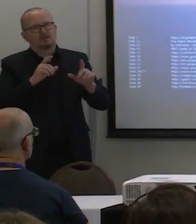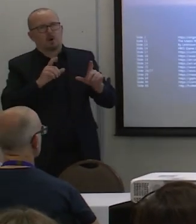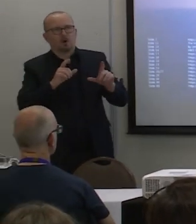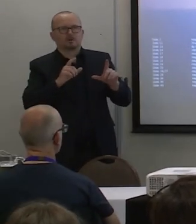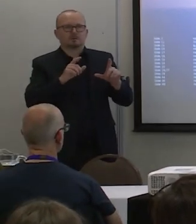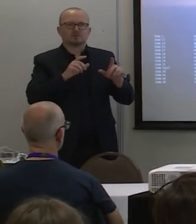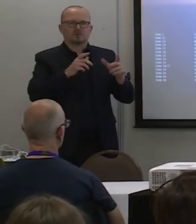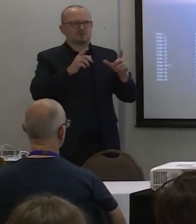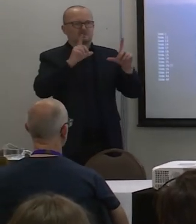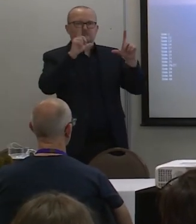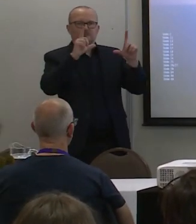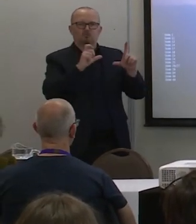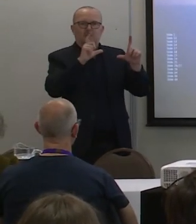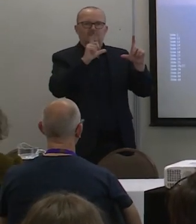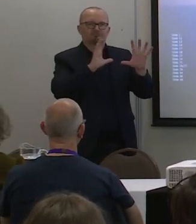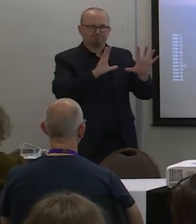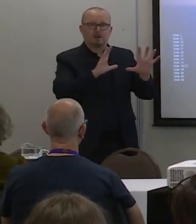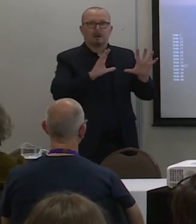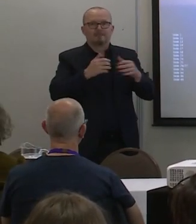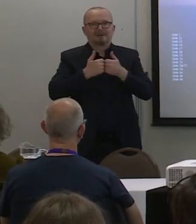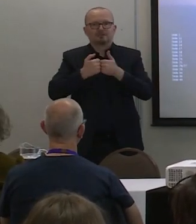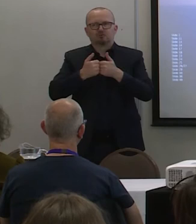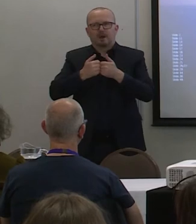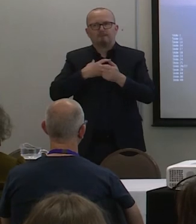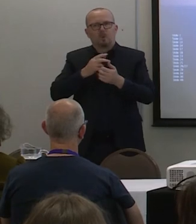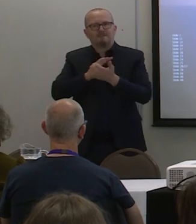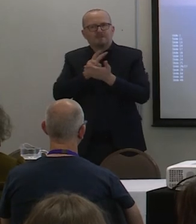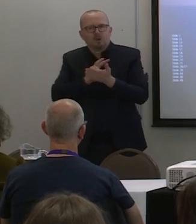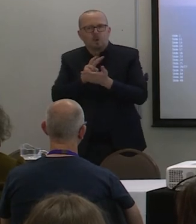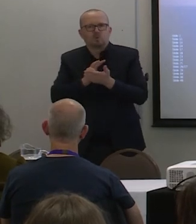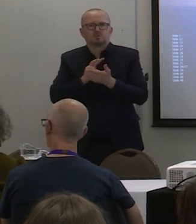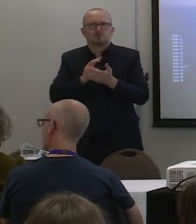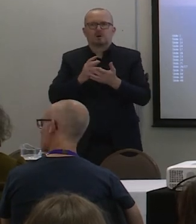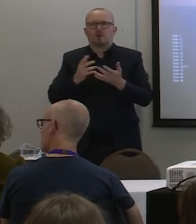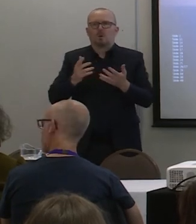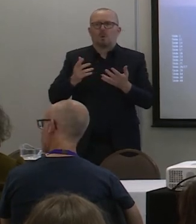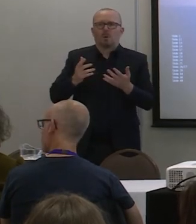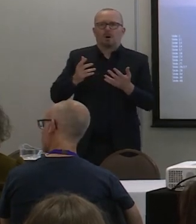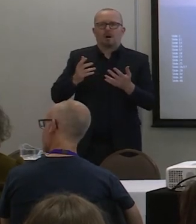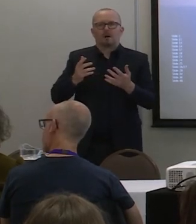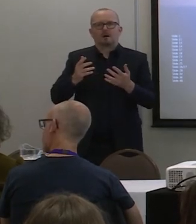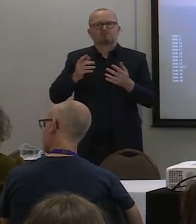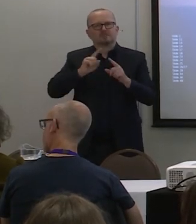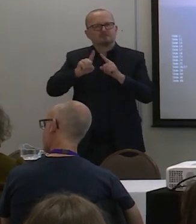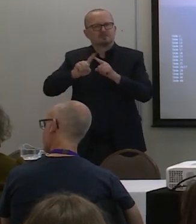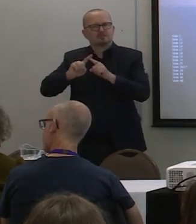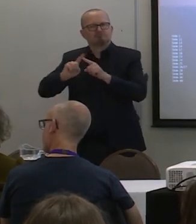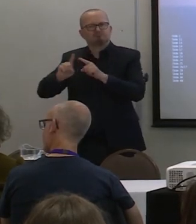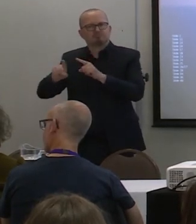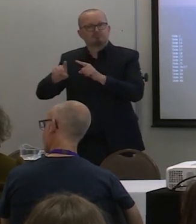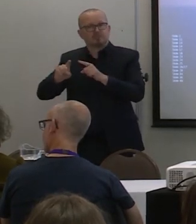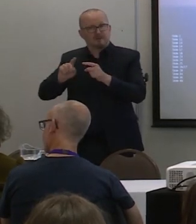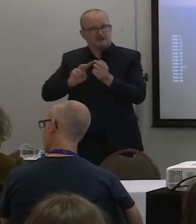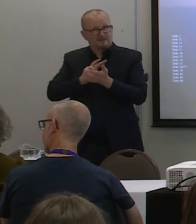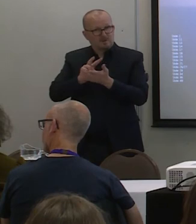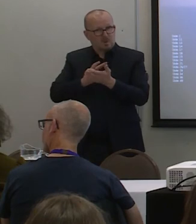like that, people's consumption of media has changed. There's like things like boomerang shots and having many videos. Is it a case that we now